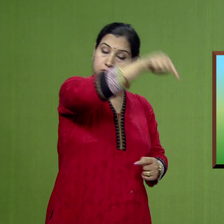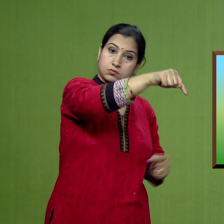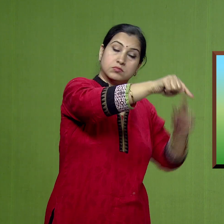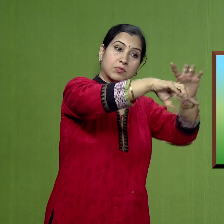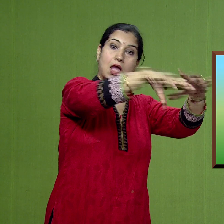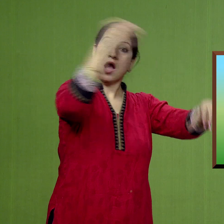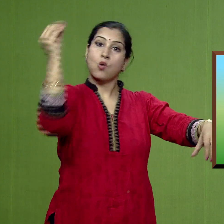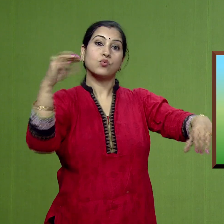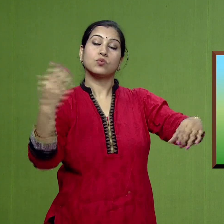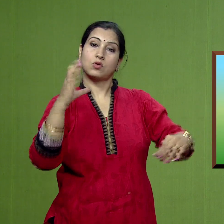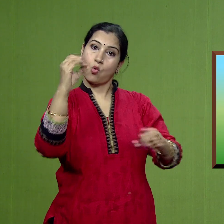oxygen.